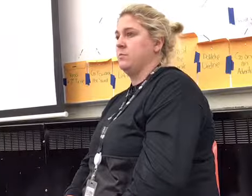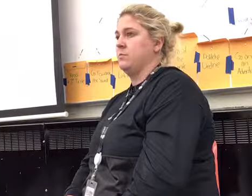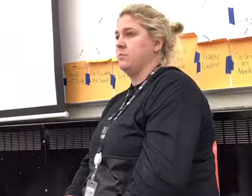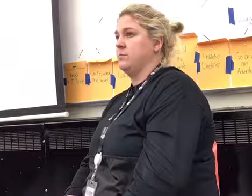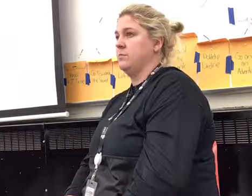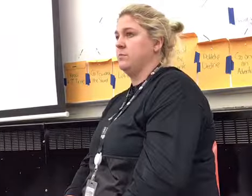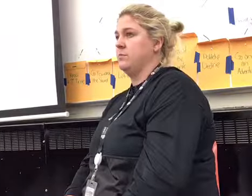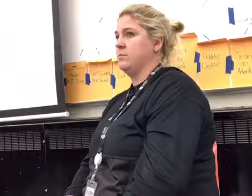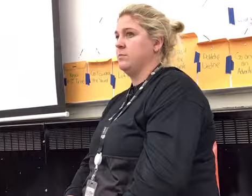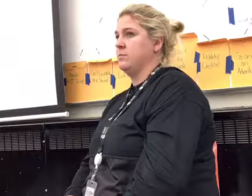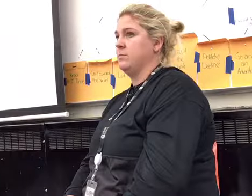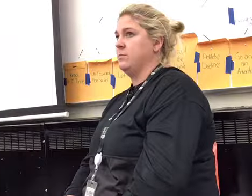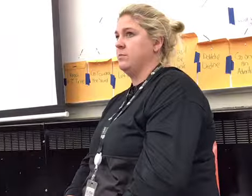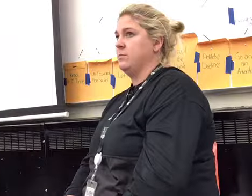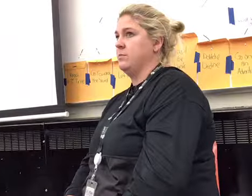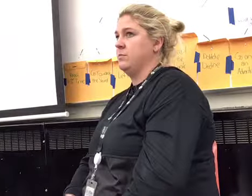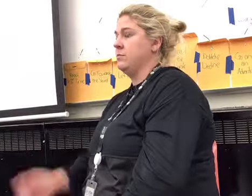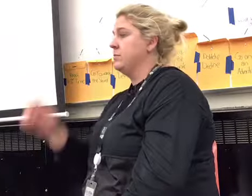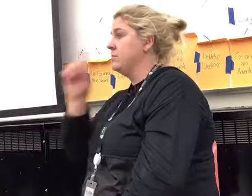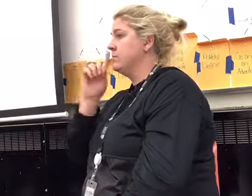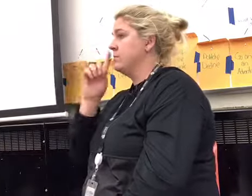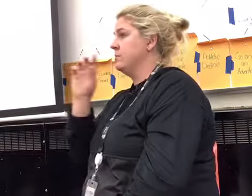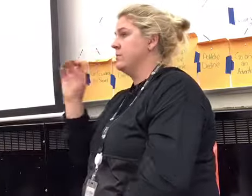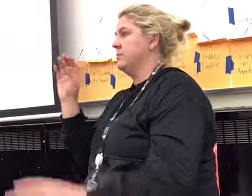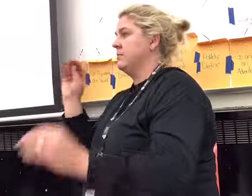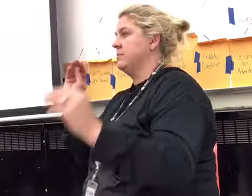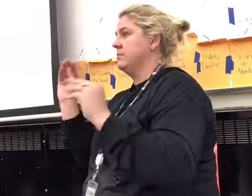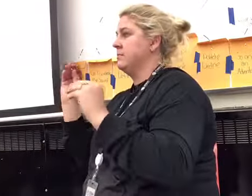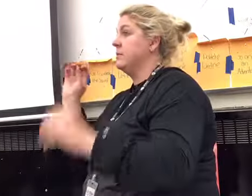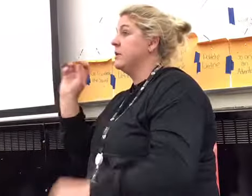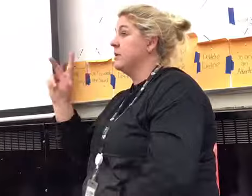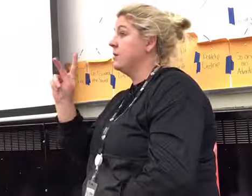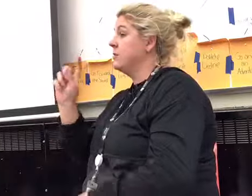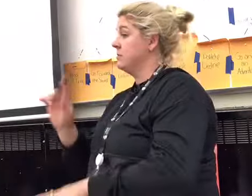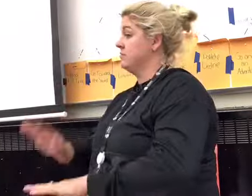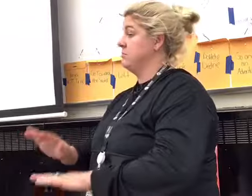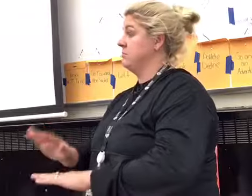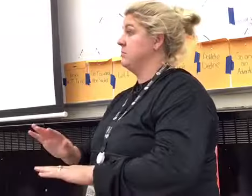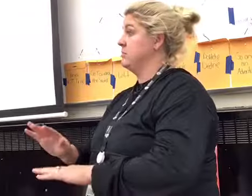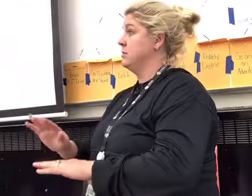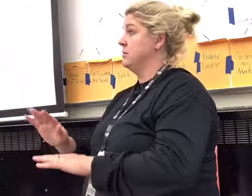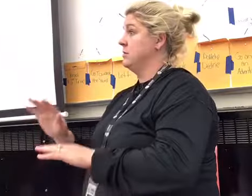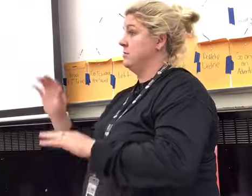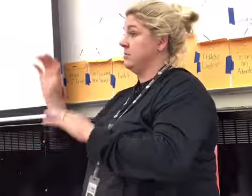Okay, guys, we need to settle it down like 10 notches.